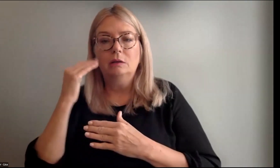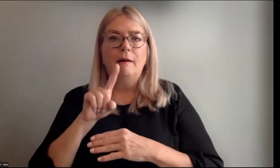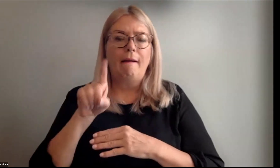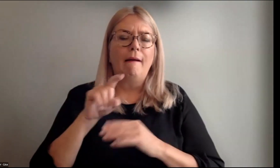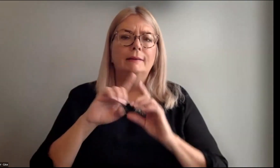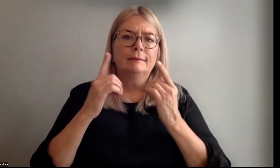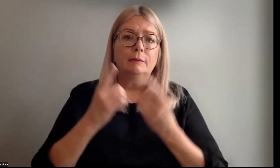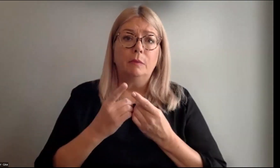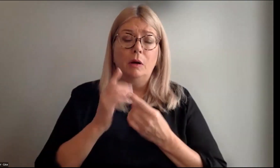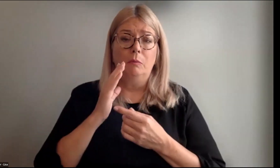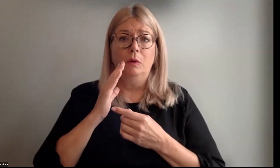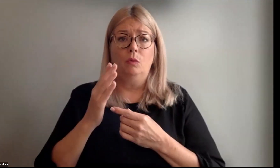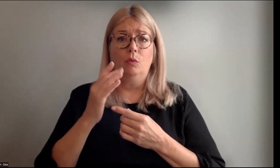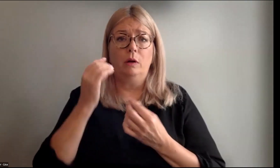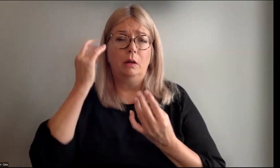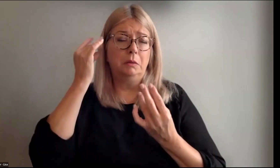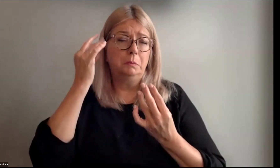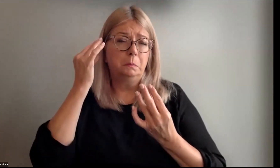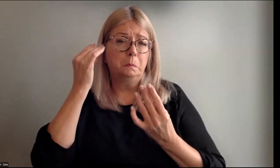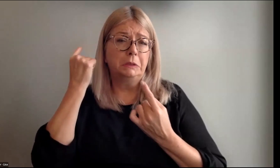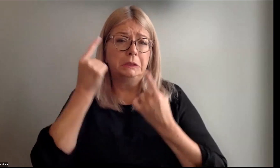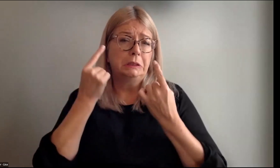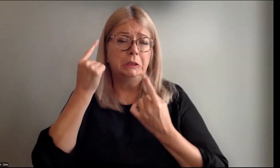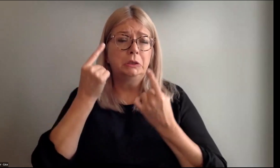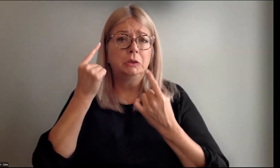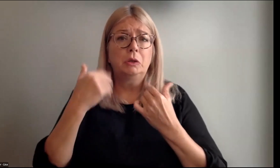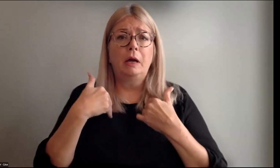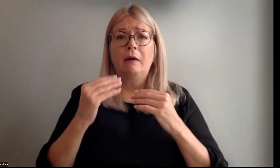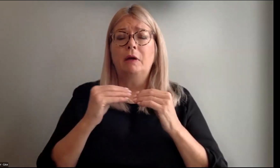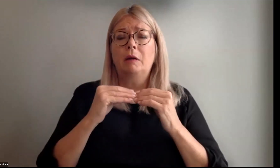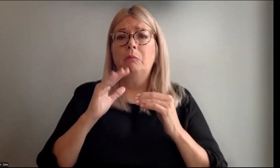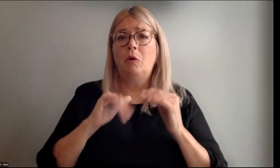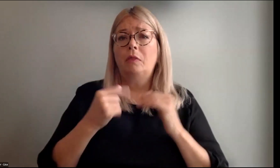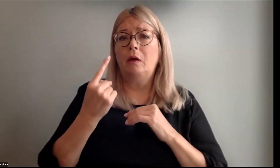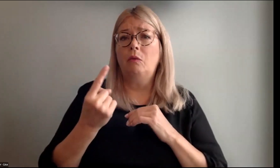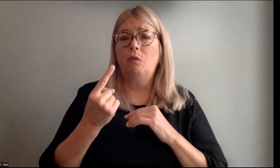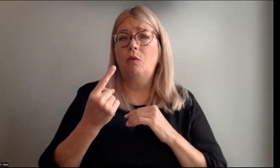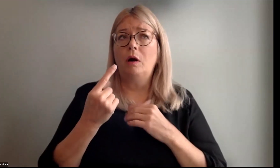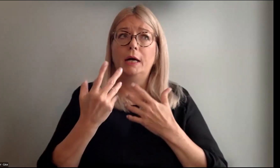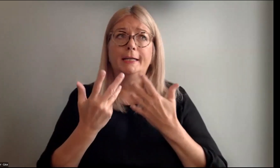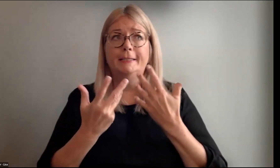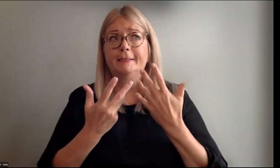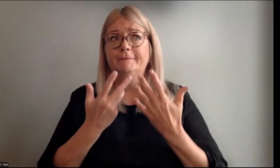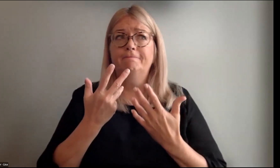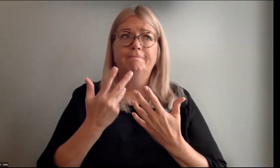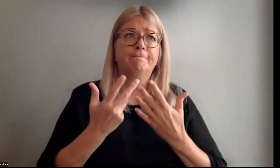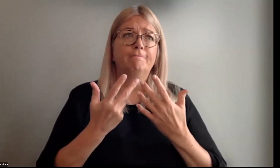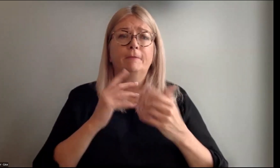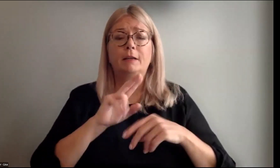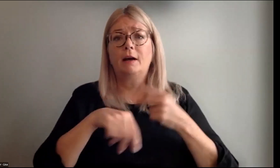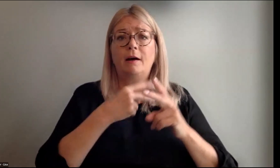entertain having more than one, I'm going to call it a flavor of waiver,